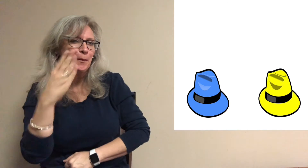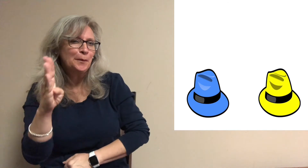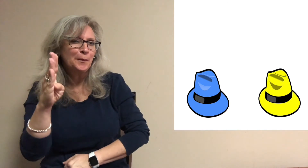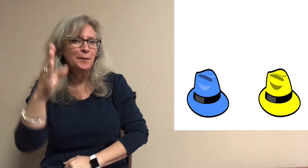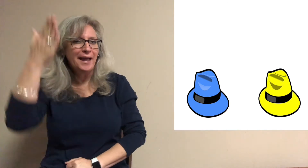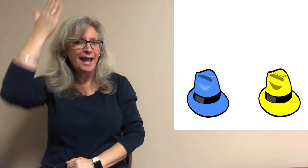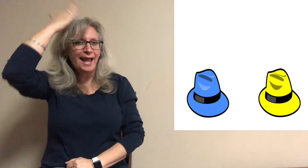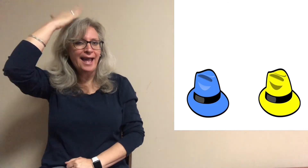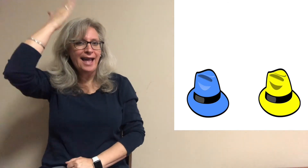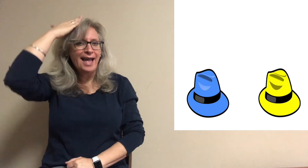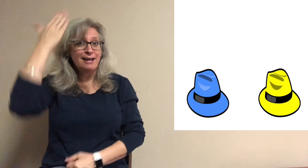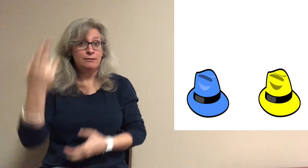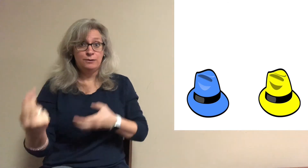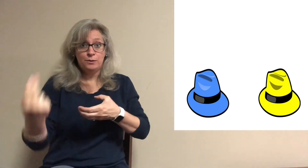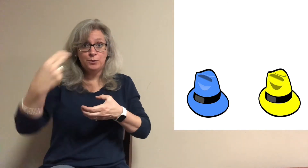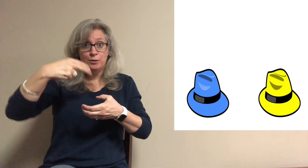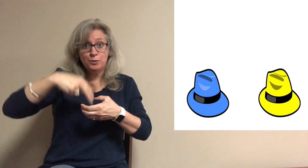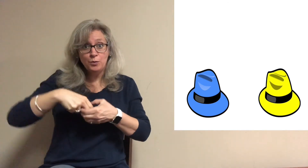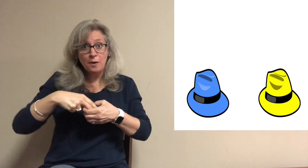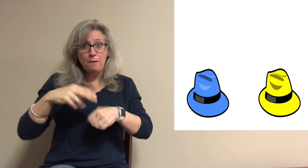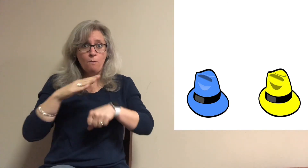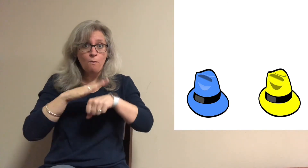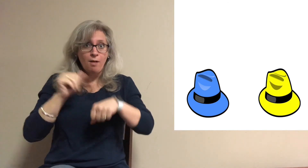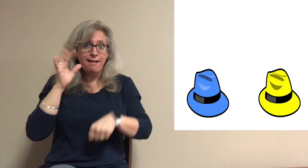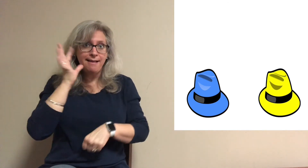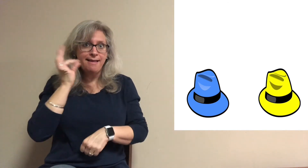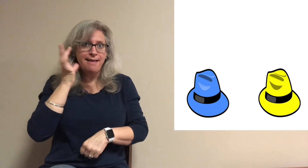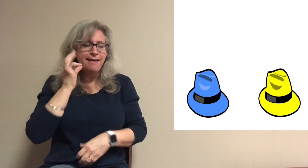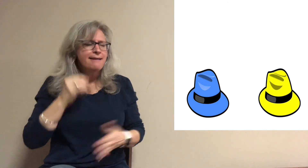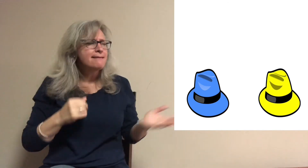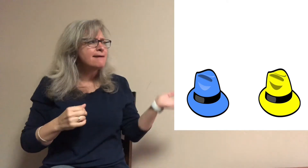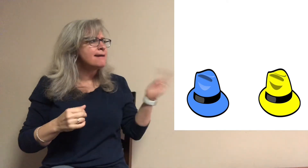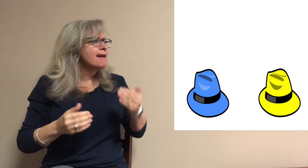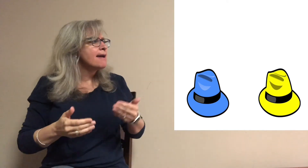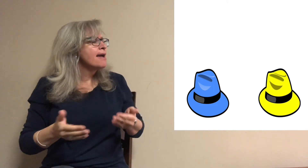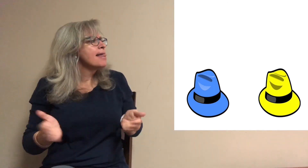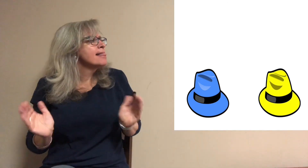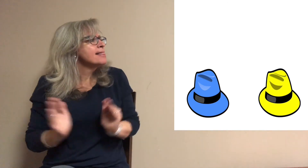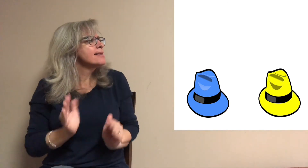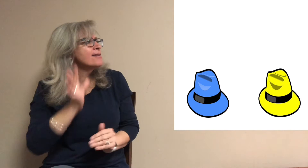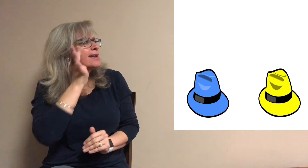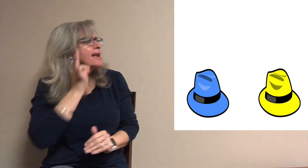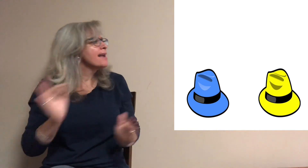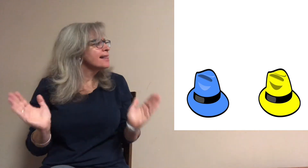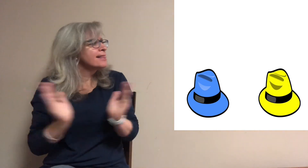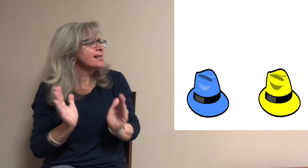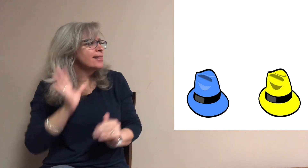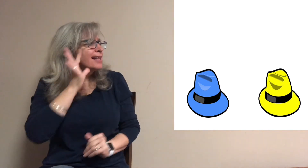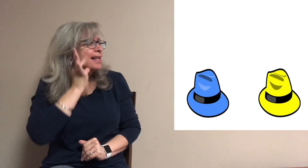I think he's inside the blue hat. Will you join me in calling him? Little